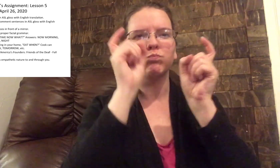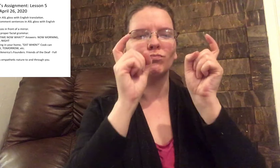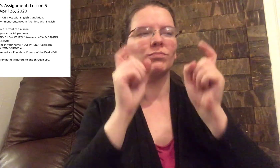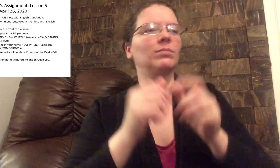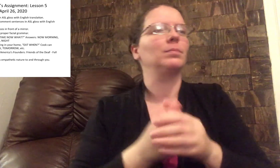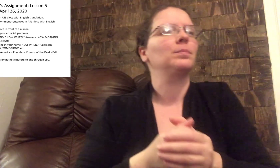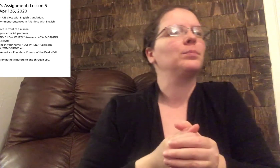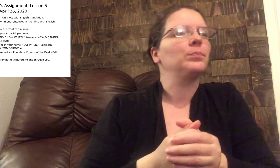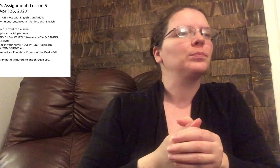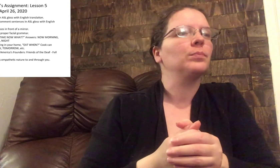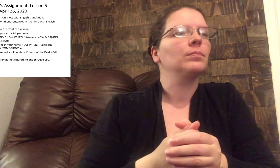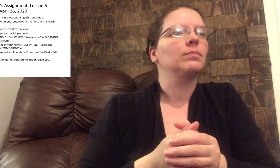grammar.